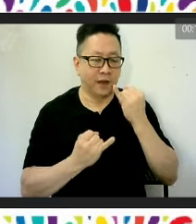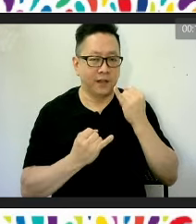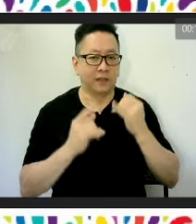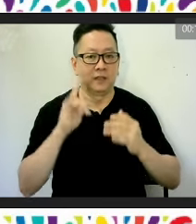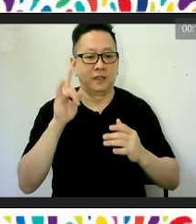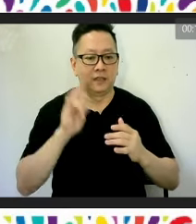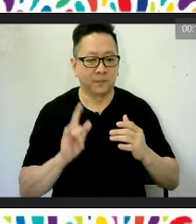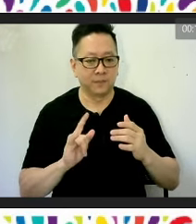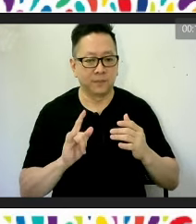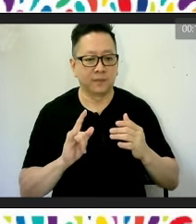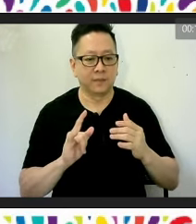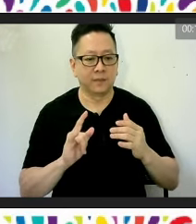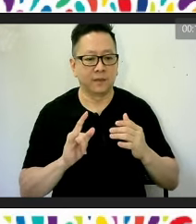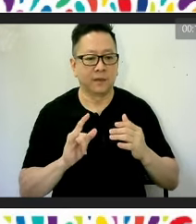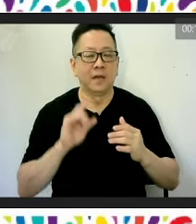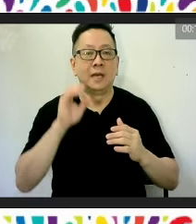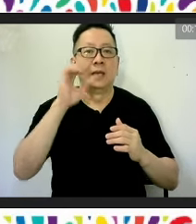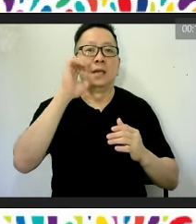Finally,